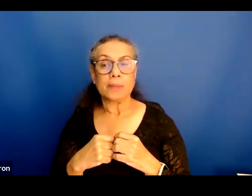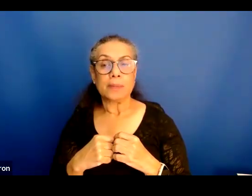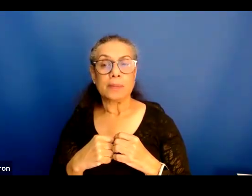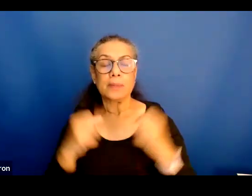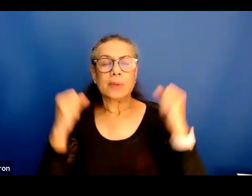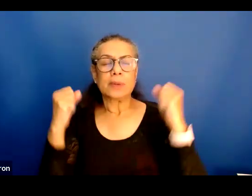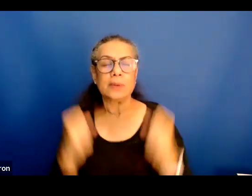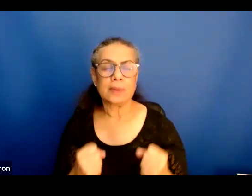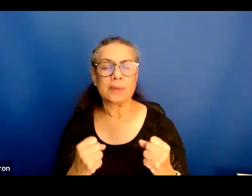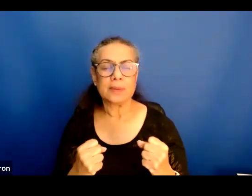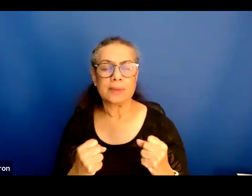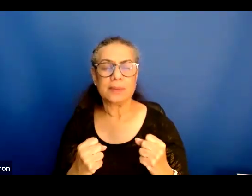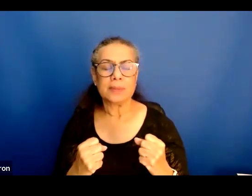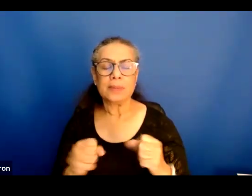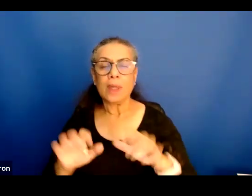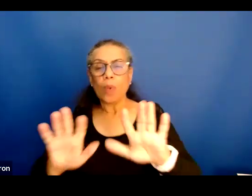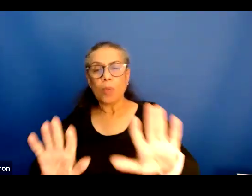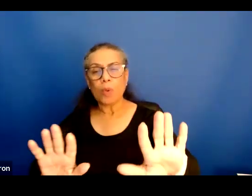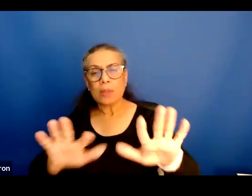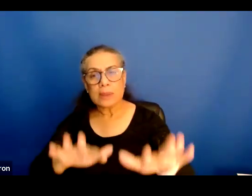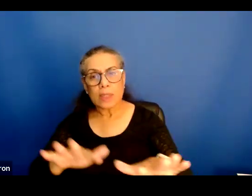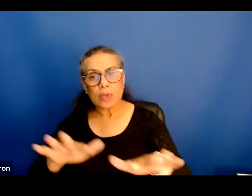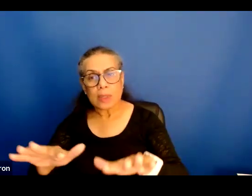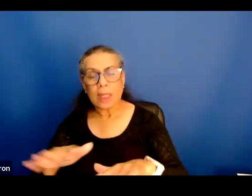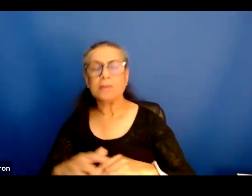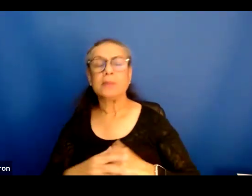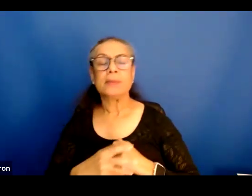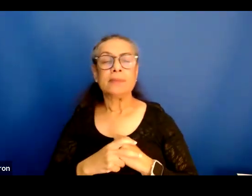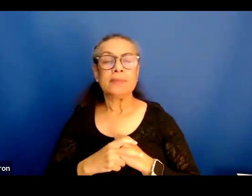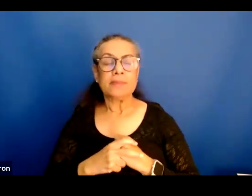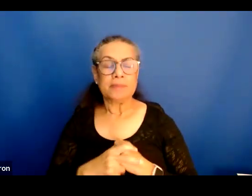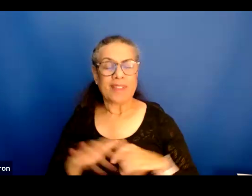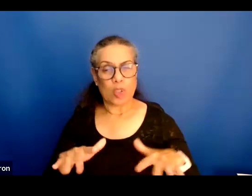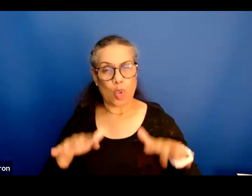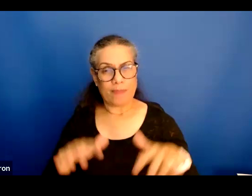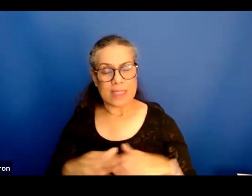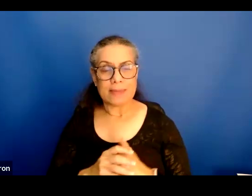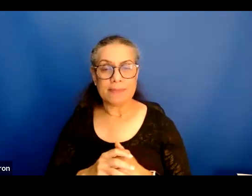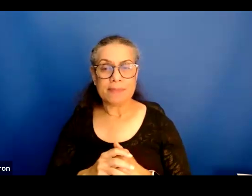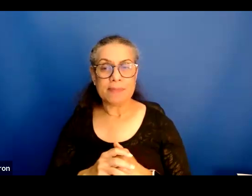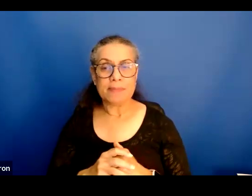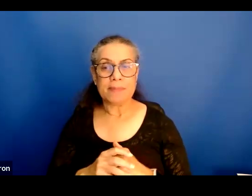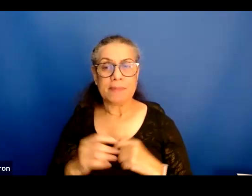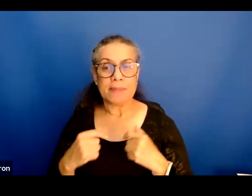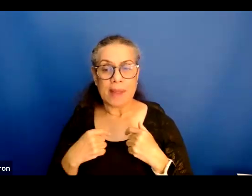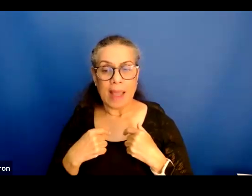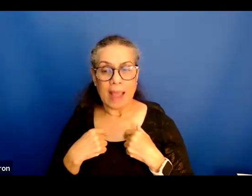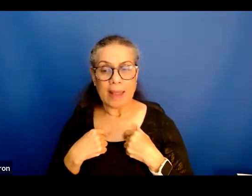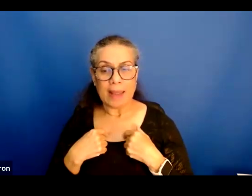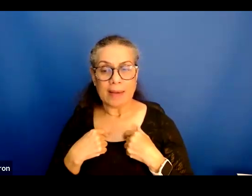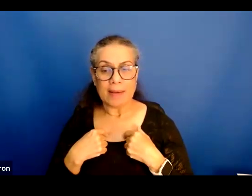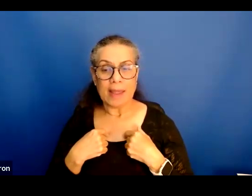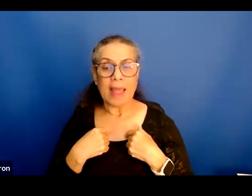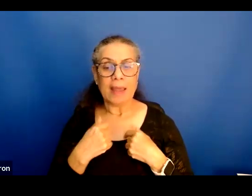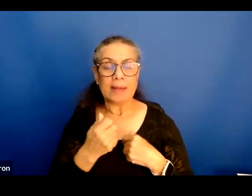Oh my God. Okay. When I attended Lee, I found real joyful, safe,